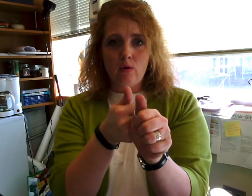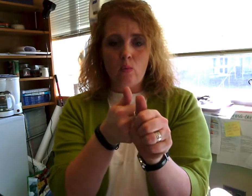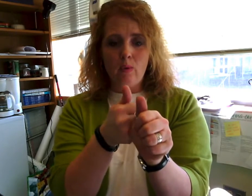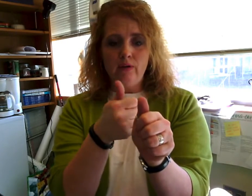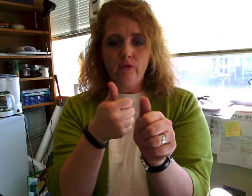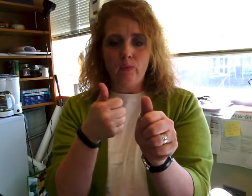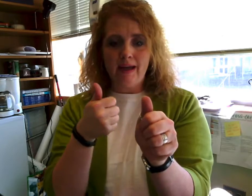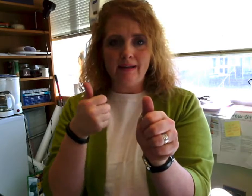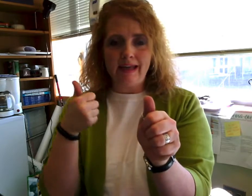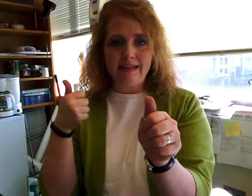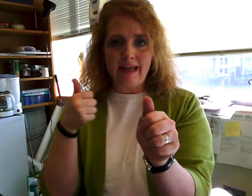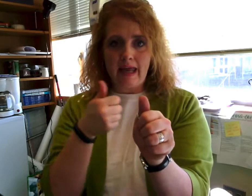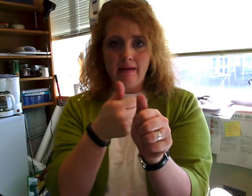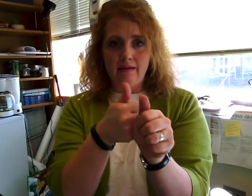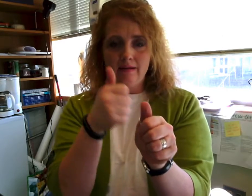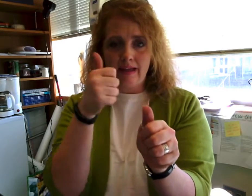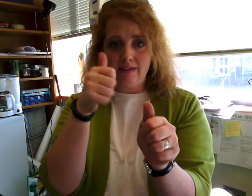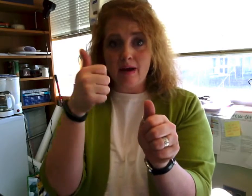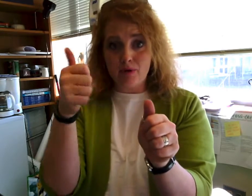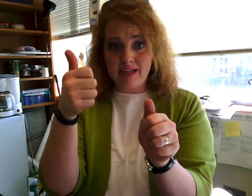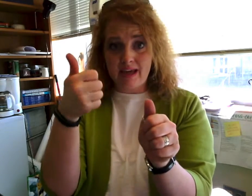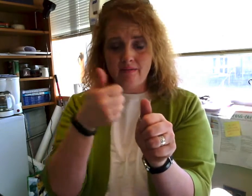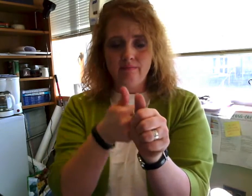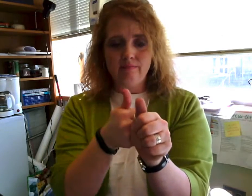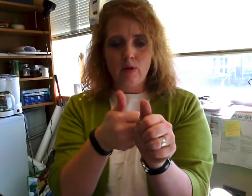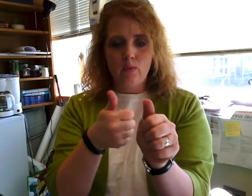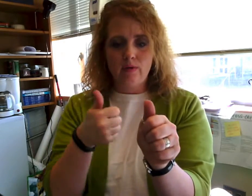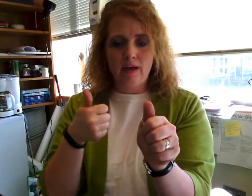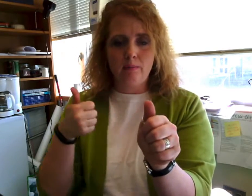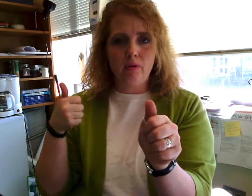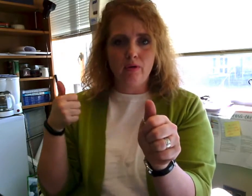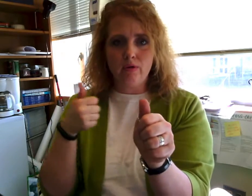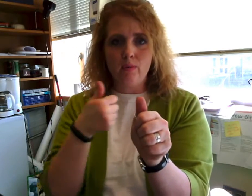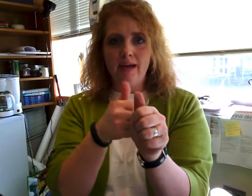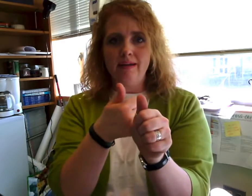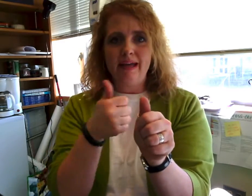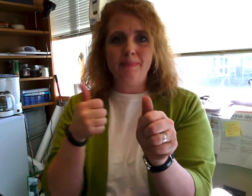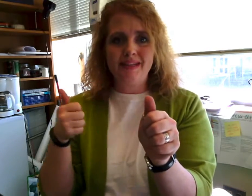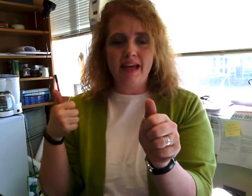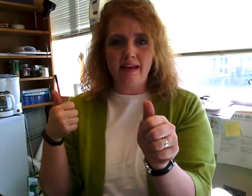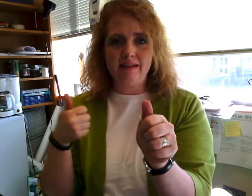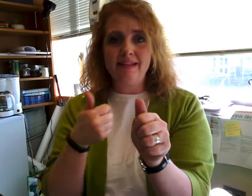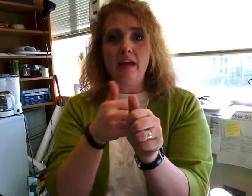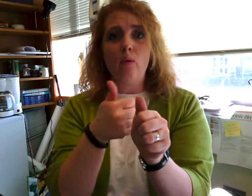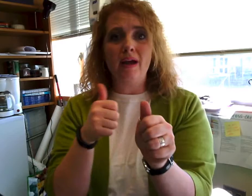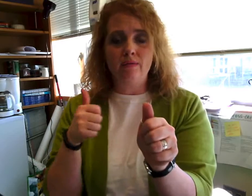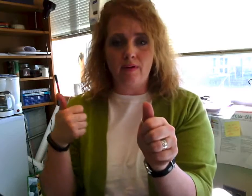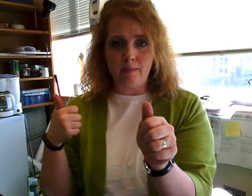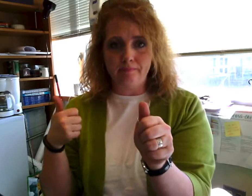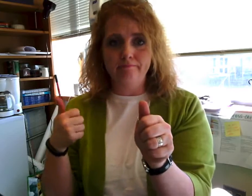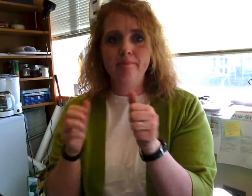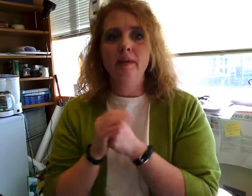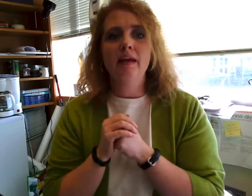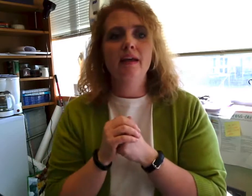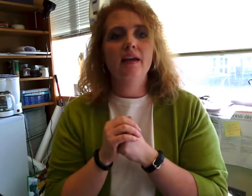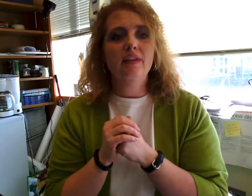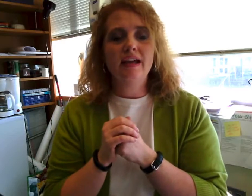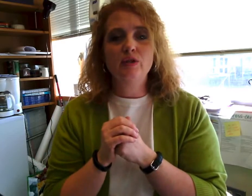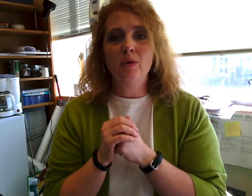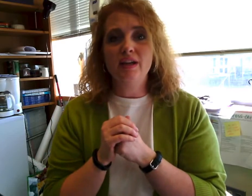one wiggles away like a 10, like the number 10, and pull it away. Abstain, stay away from. The next one